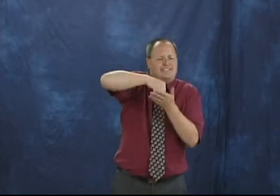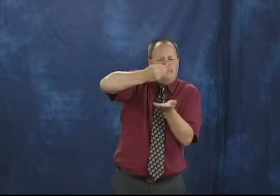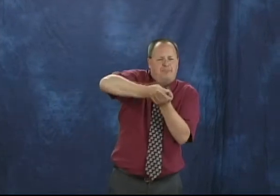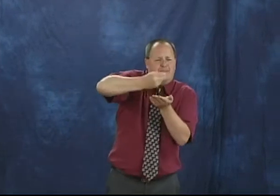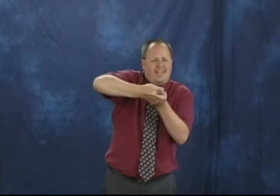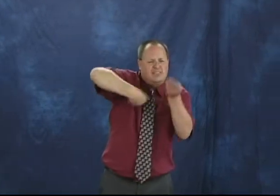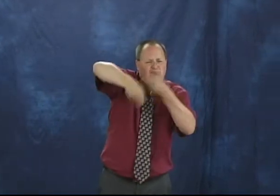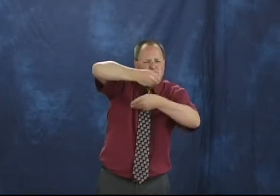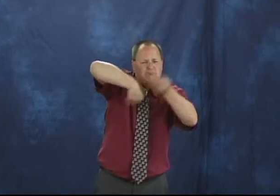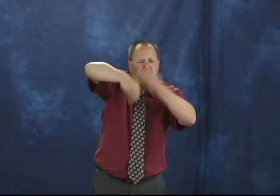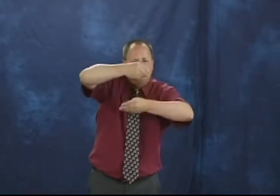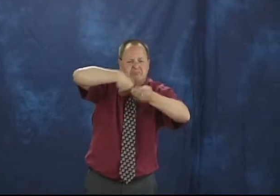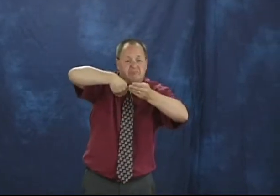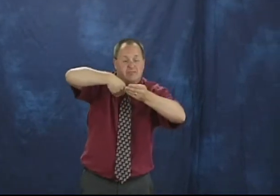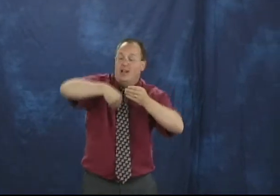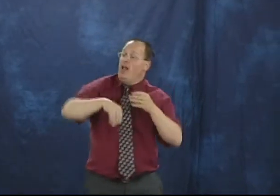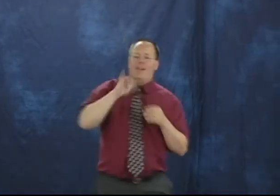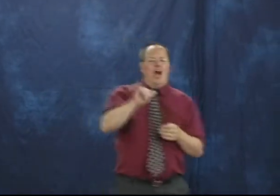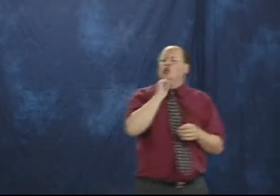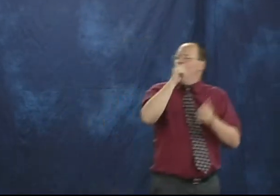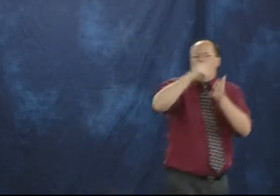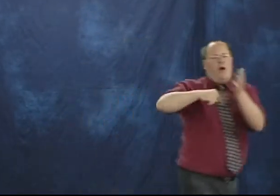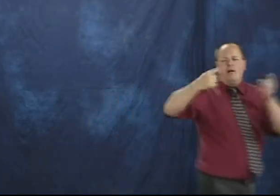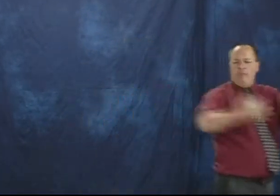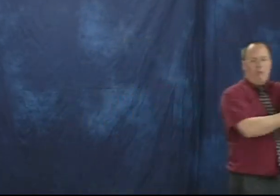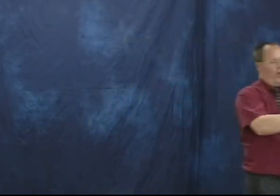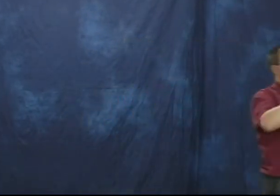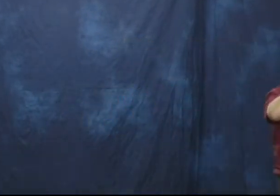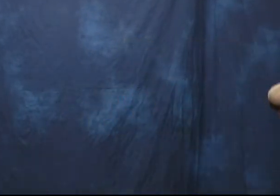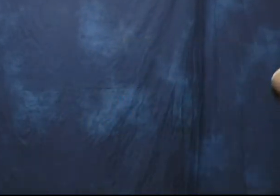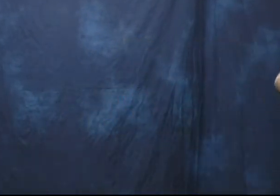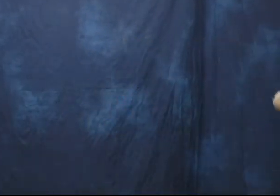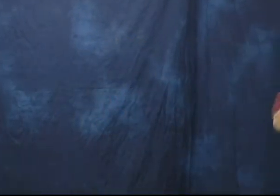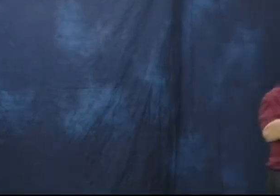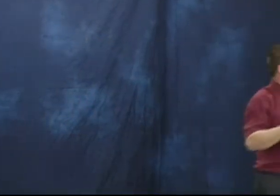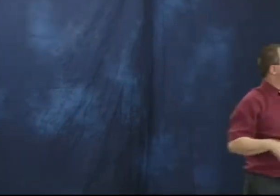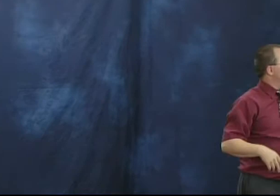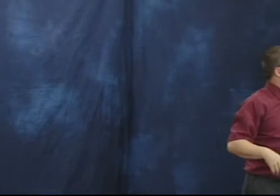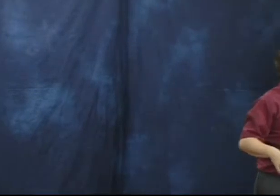It doesn't mean someone who has not wisely managed their money.